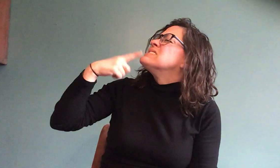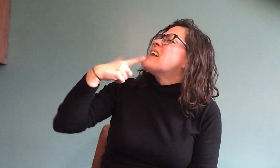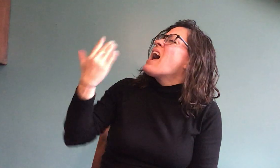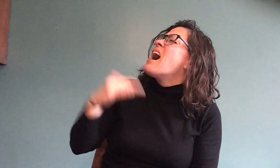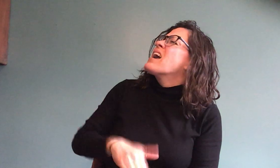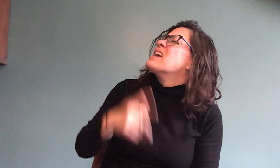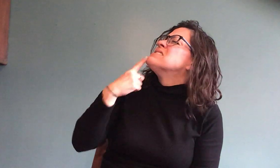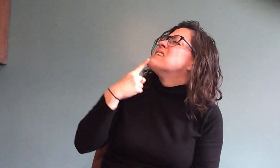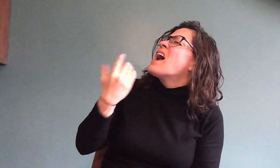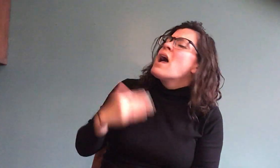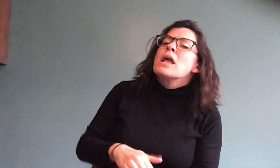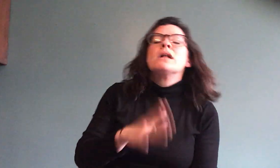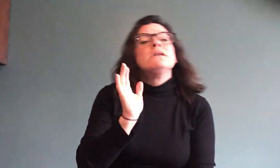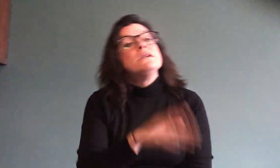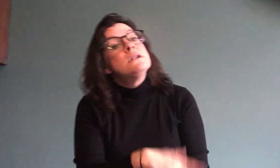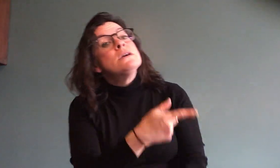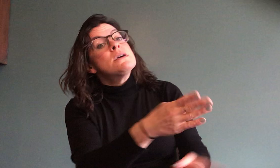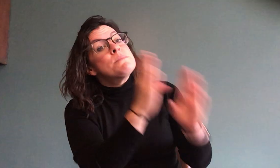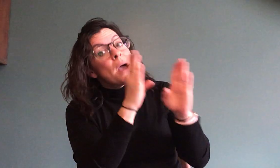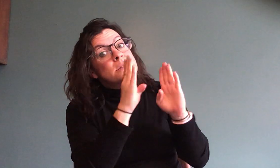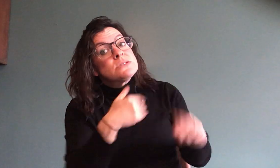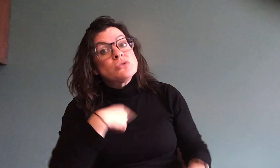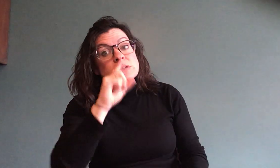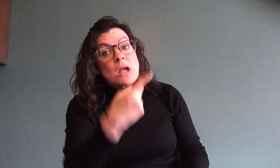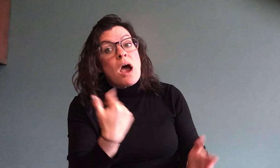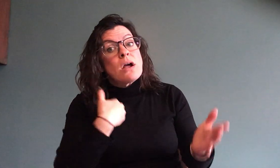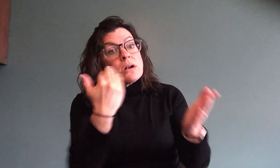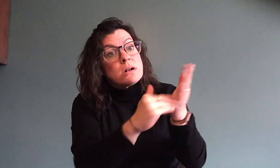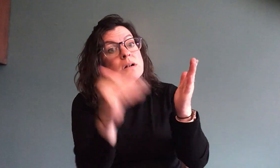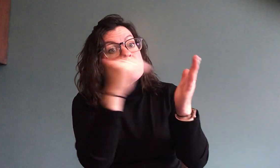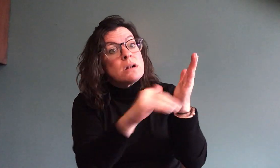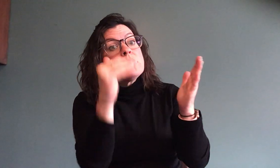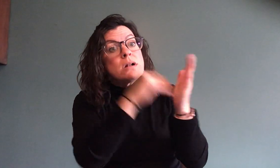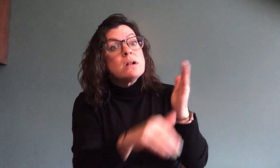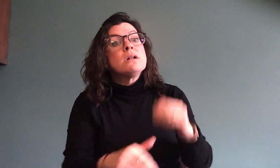sidewalk level or something? No, not the sidewalk. How am I going to make the scaffold level?